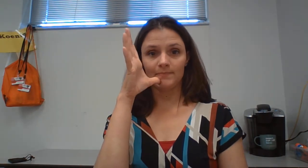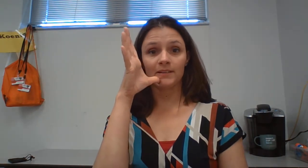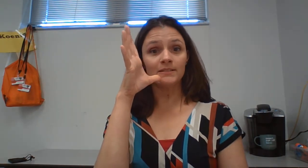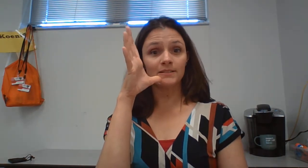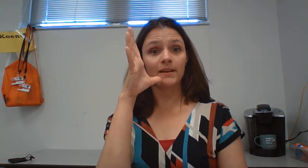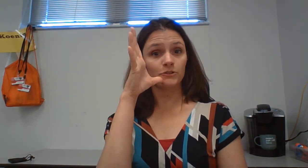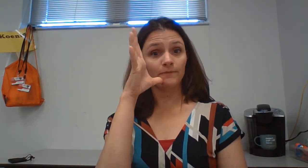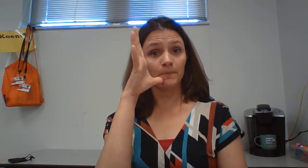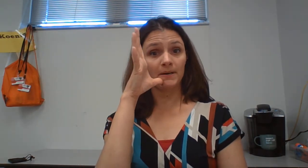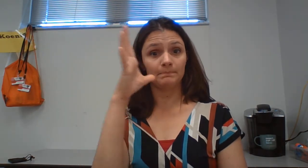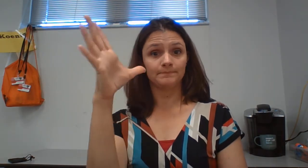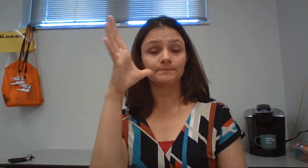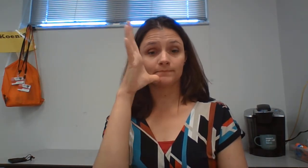This is the hand shape for mom.